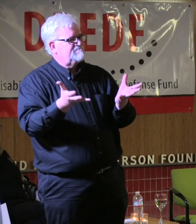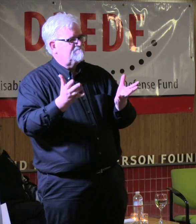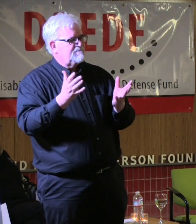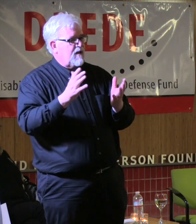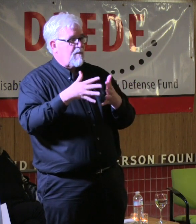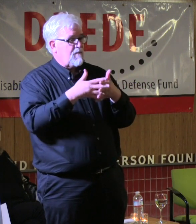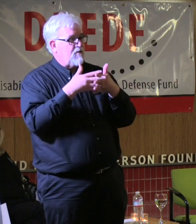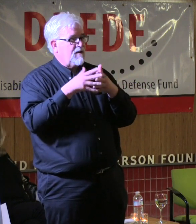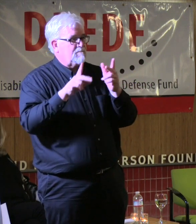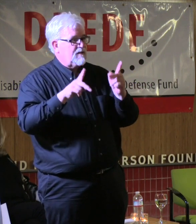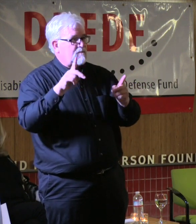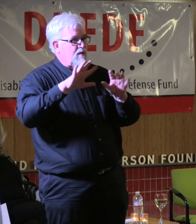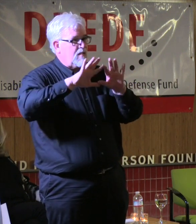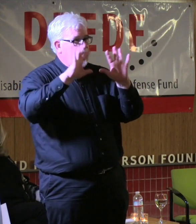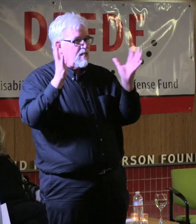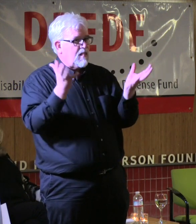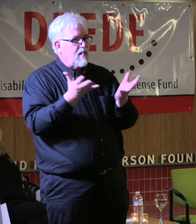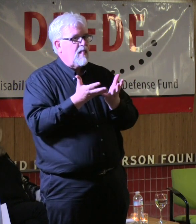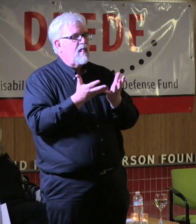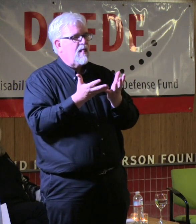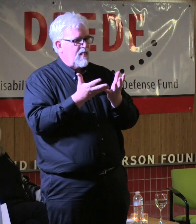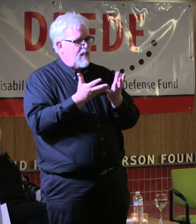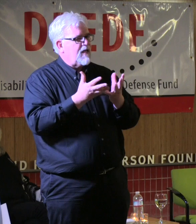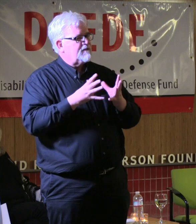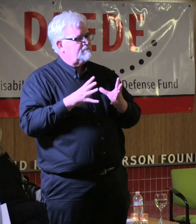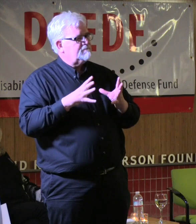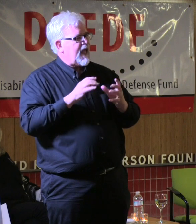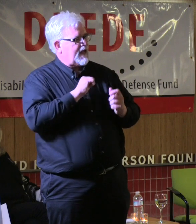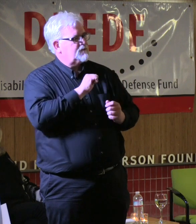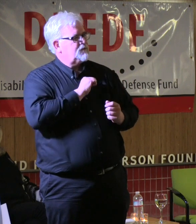of the American people, attitudes have changed